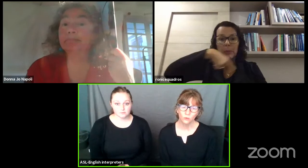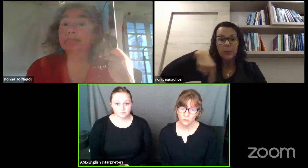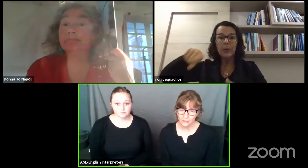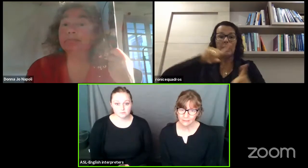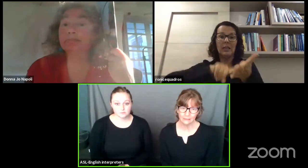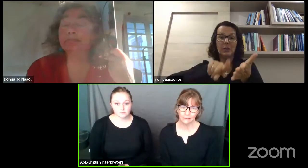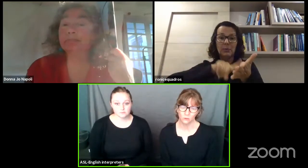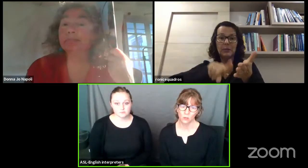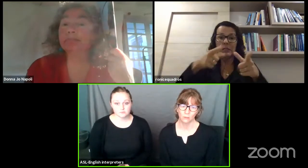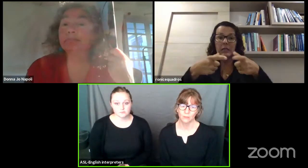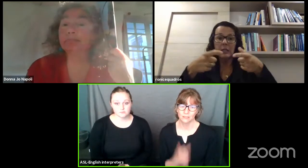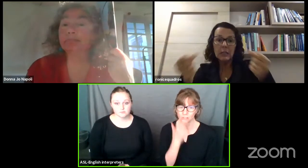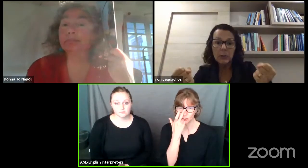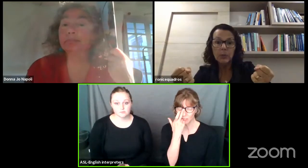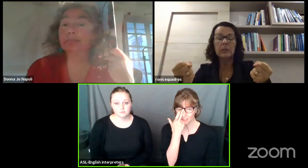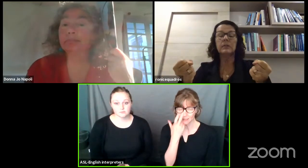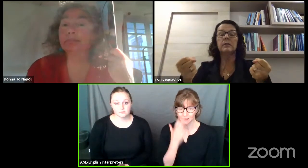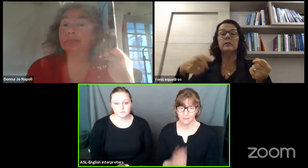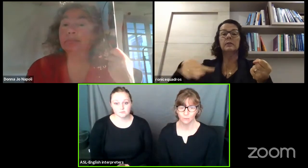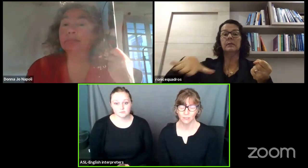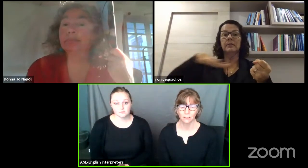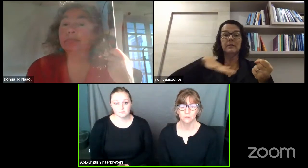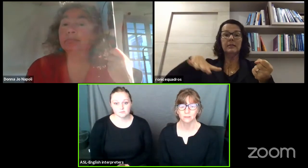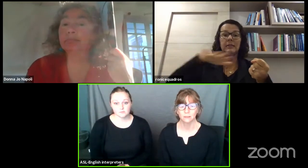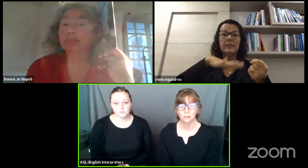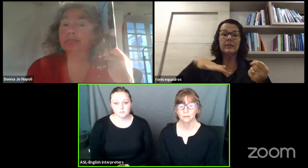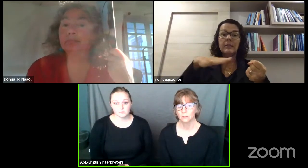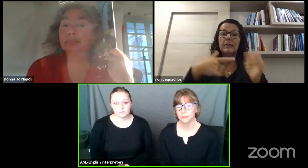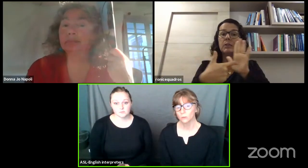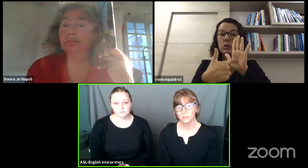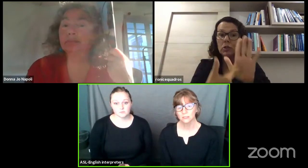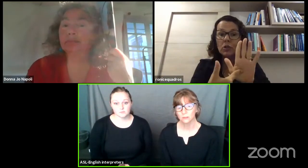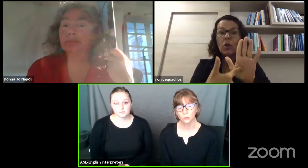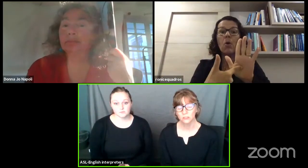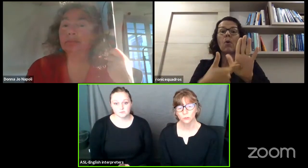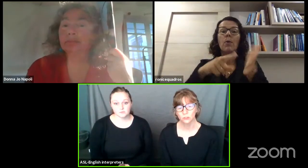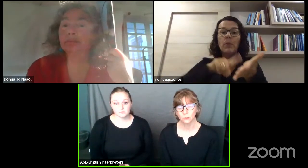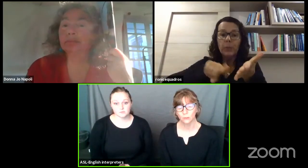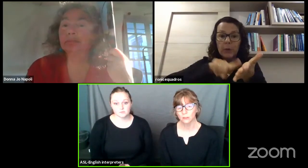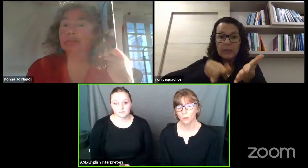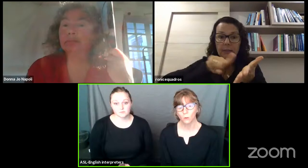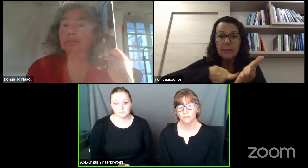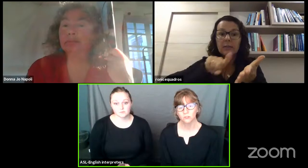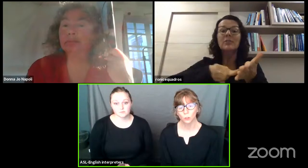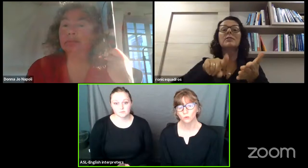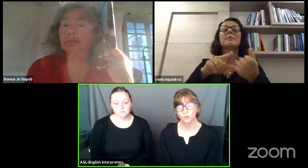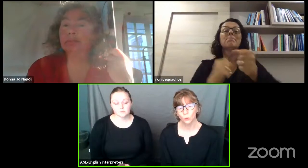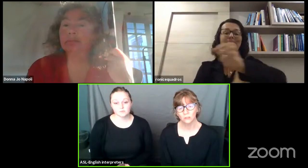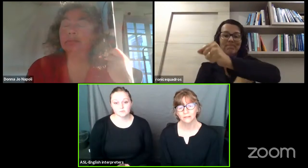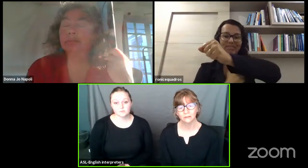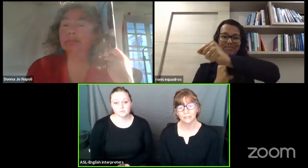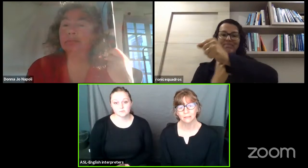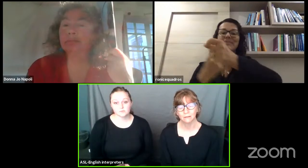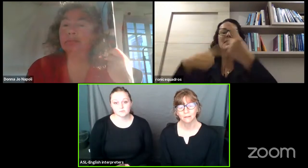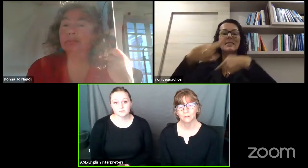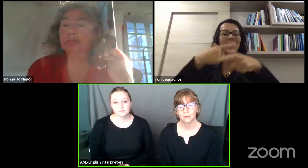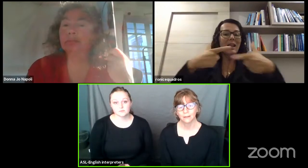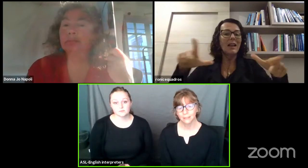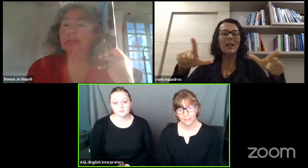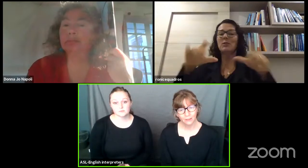so completely the wrong message to be sending them, because the linguistic research that we know of shows so